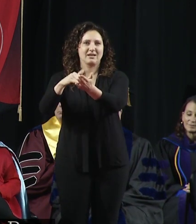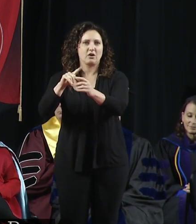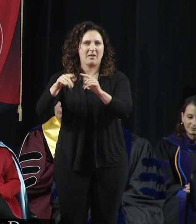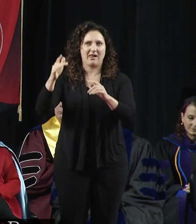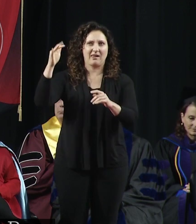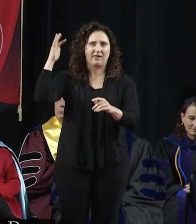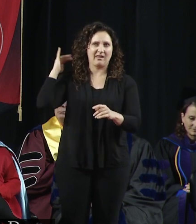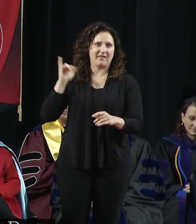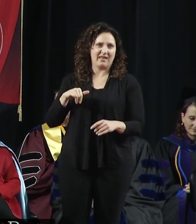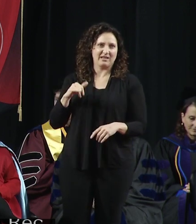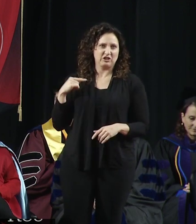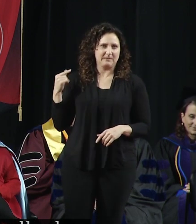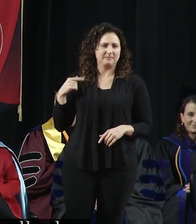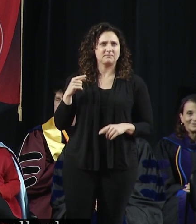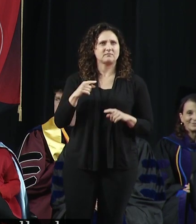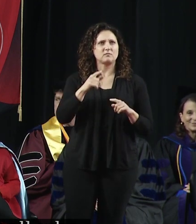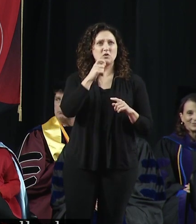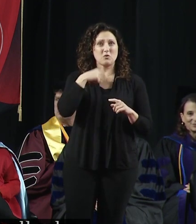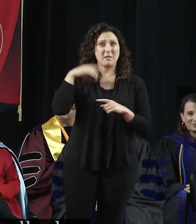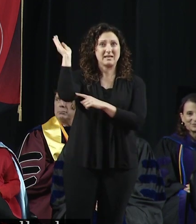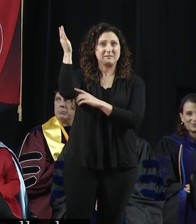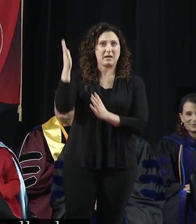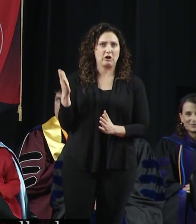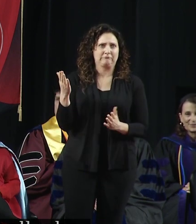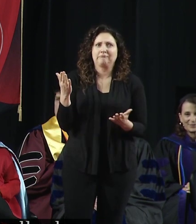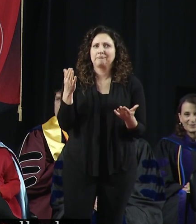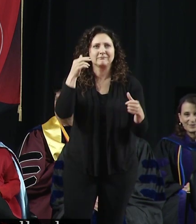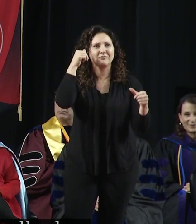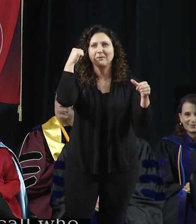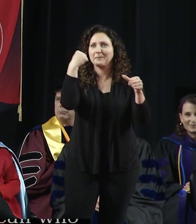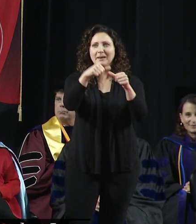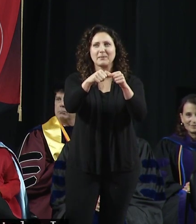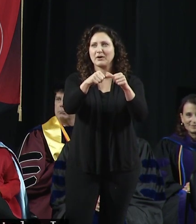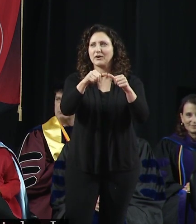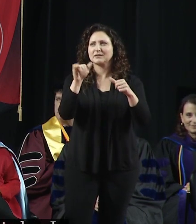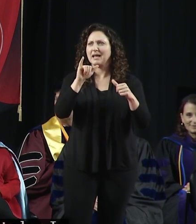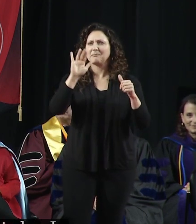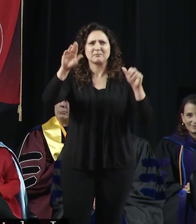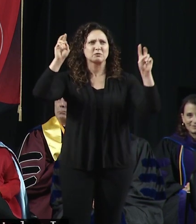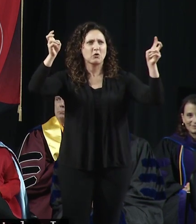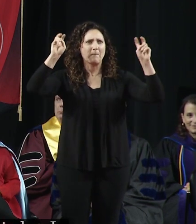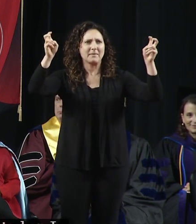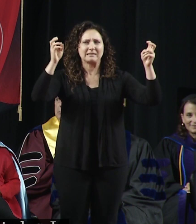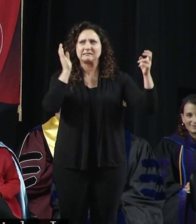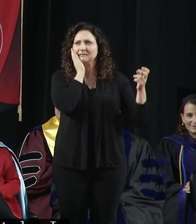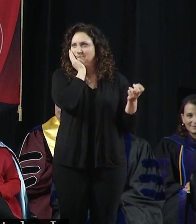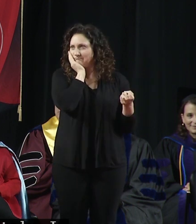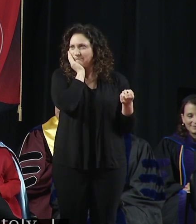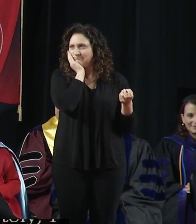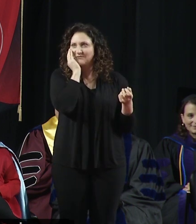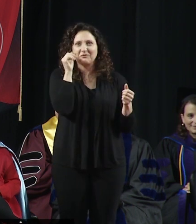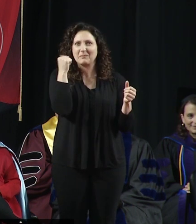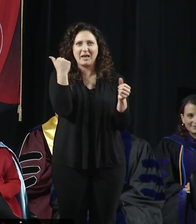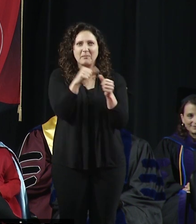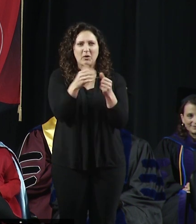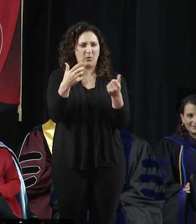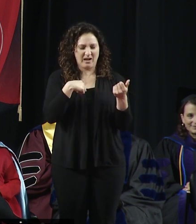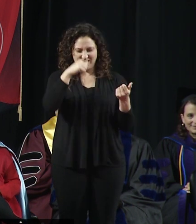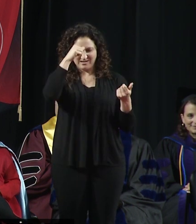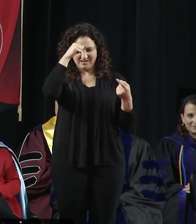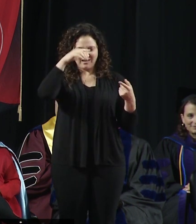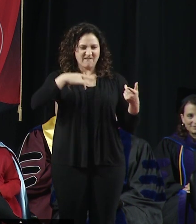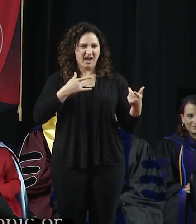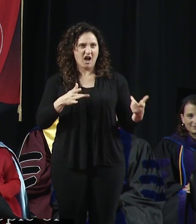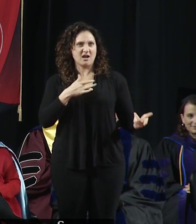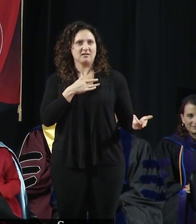Sadly, I couldn't recall who spoke, and unfortunately, I couldn't recall the topic or anything that I took away